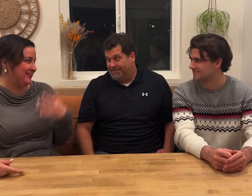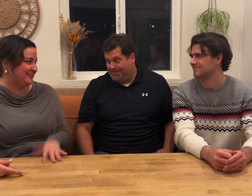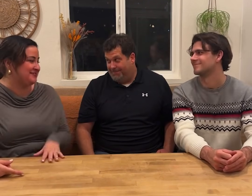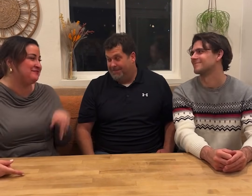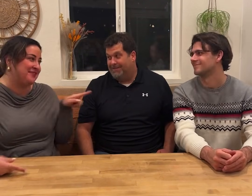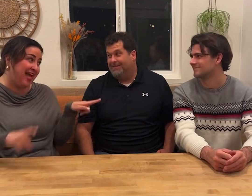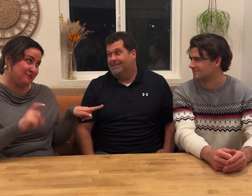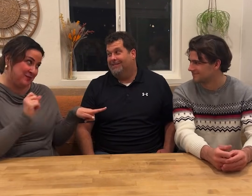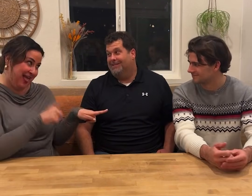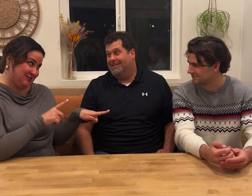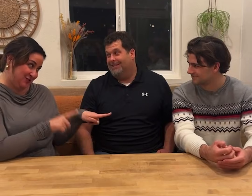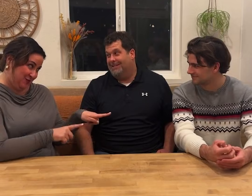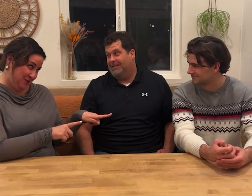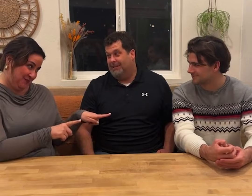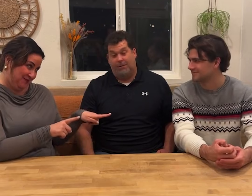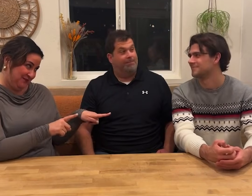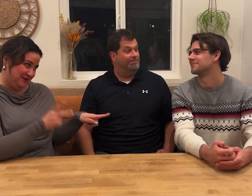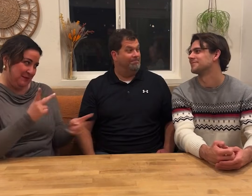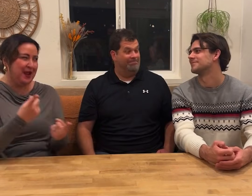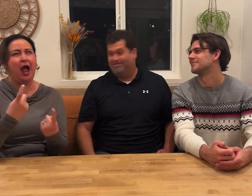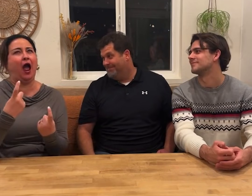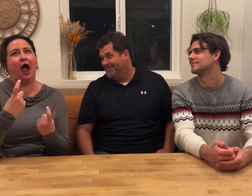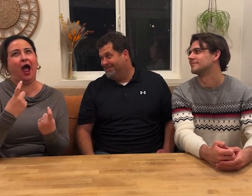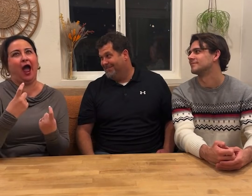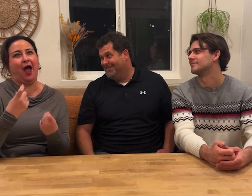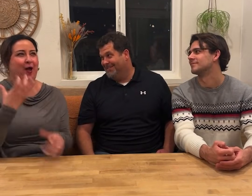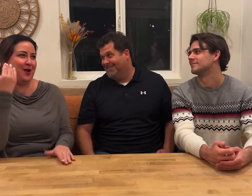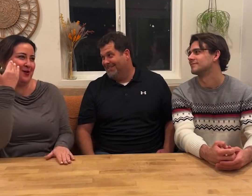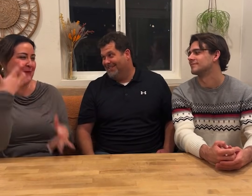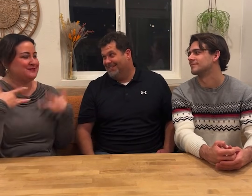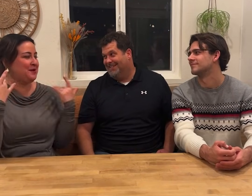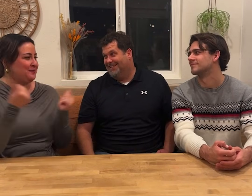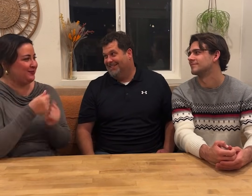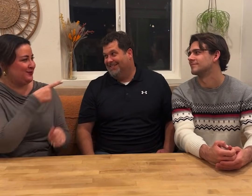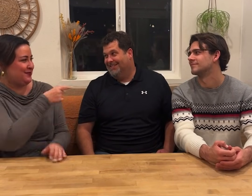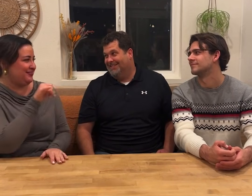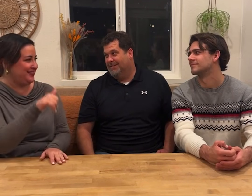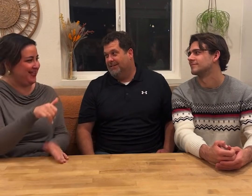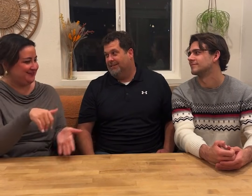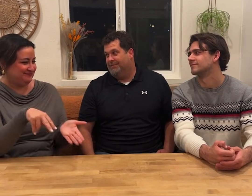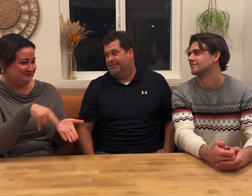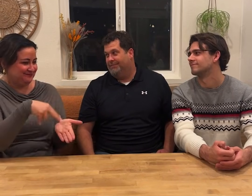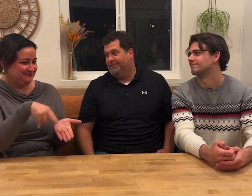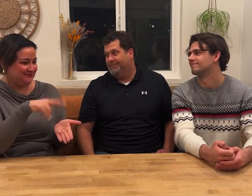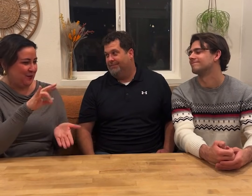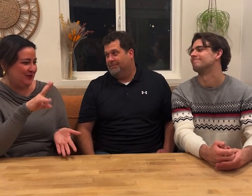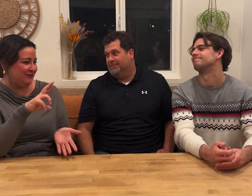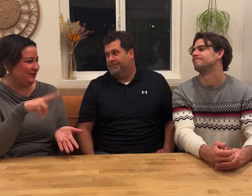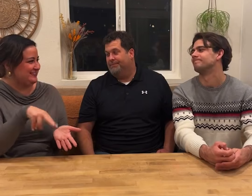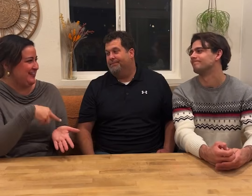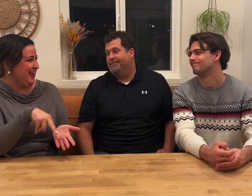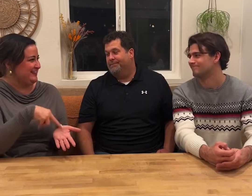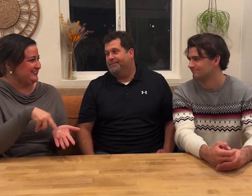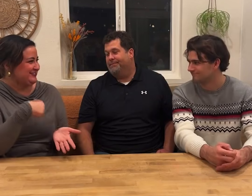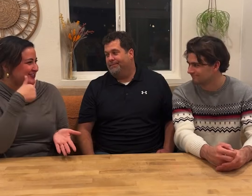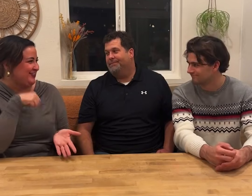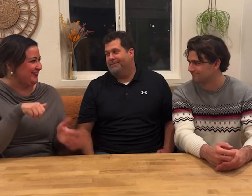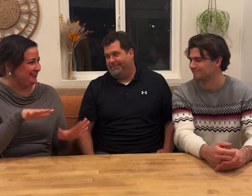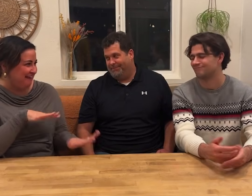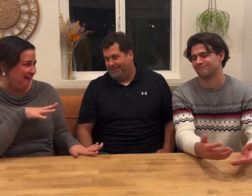just all of that. Wow. I have to ask you, Corey. Everyone's dying to know what's going on with you and the river dance